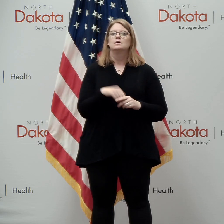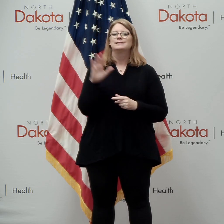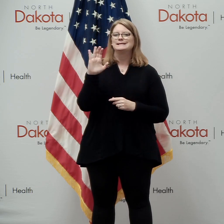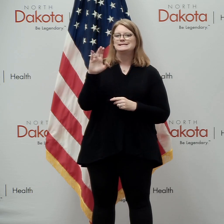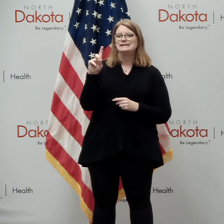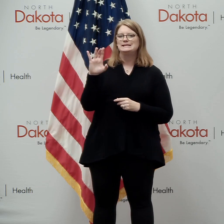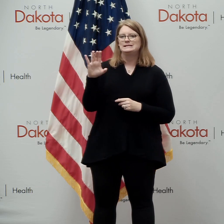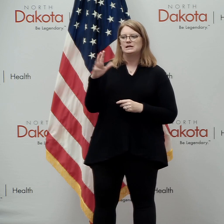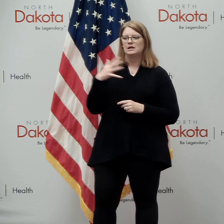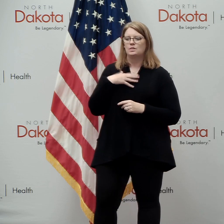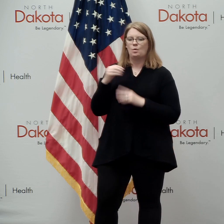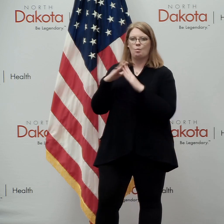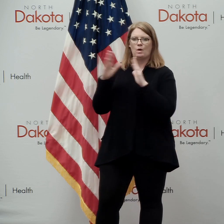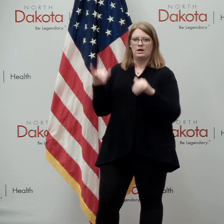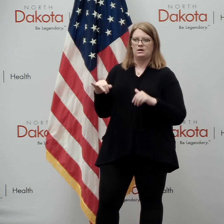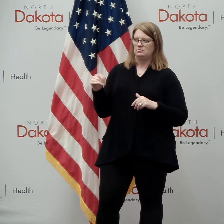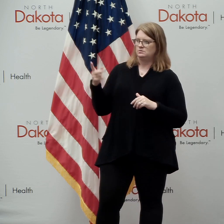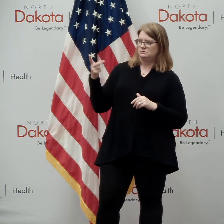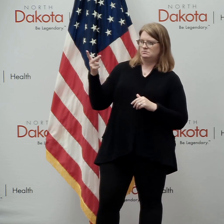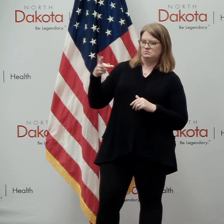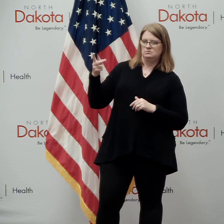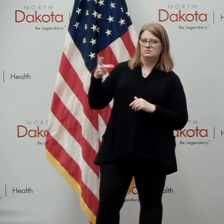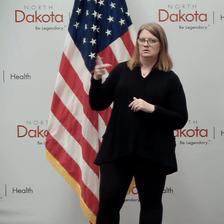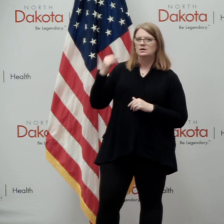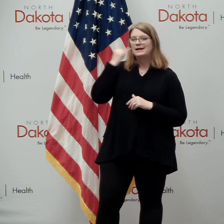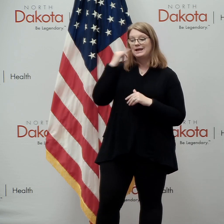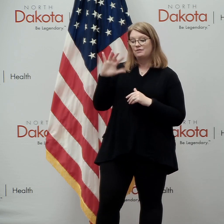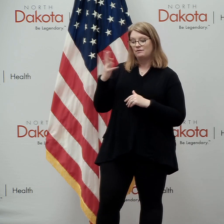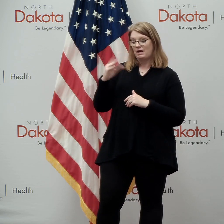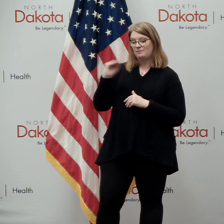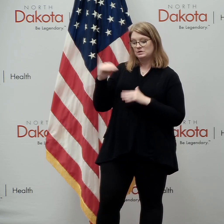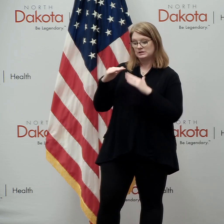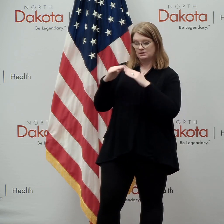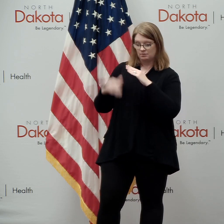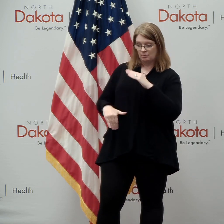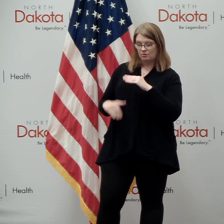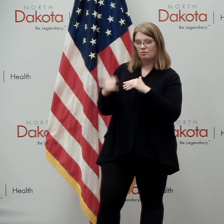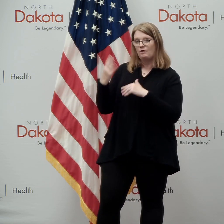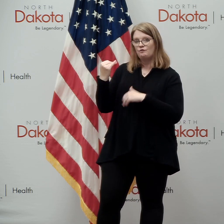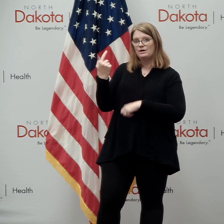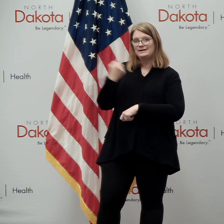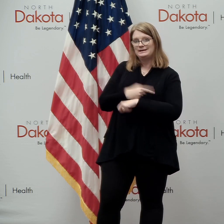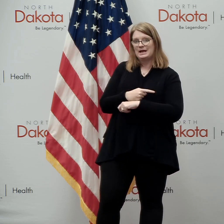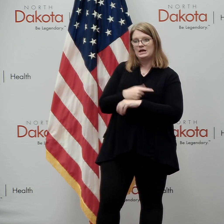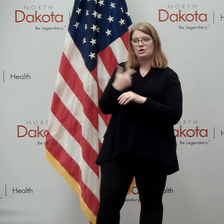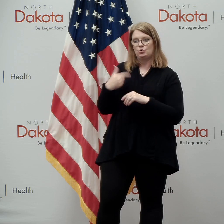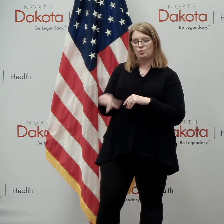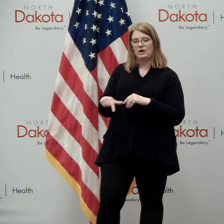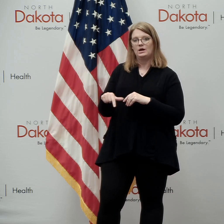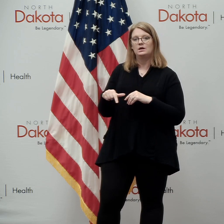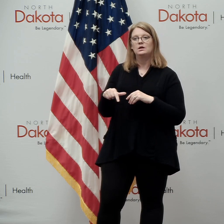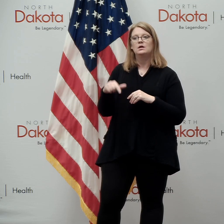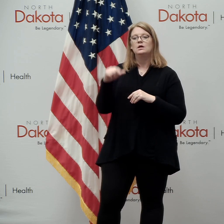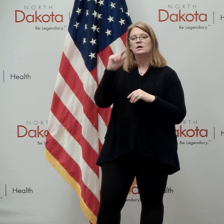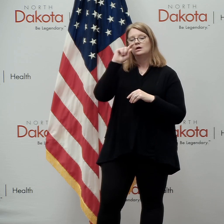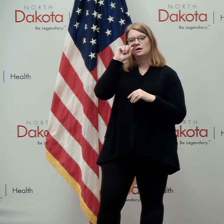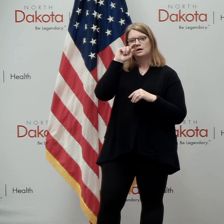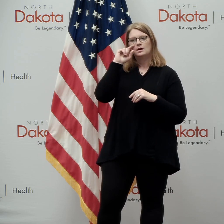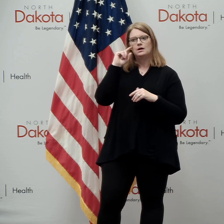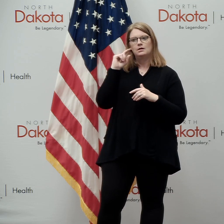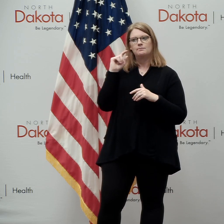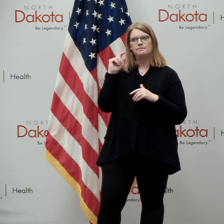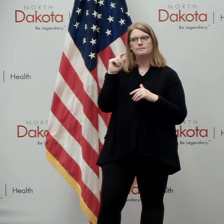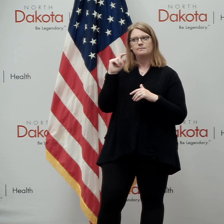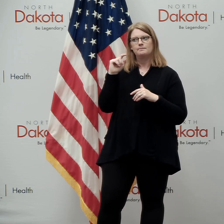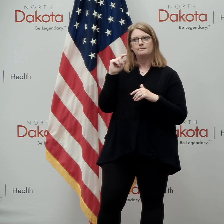of a coalescing around that, which is if you're 5% or below on a rolling 14, you're green, and if you're